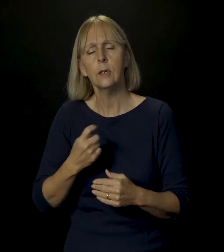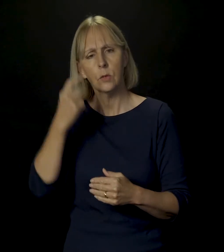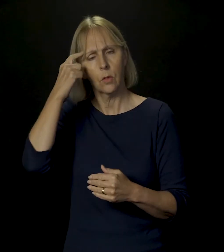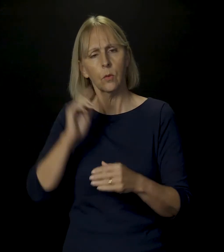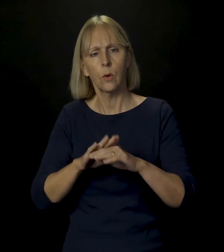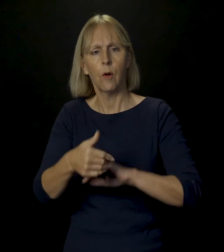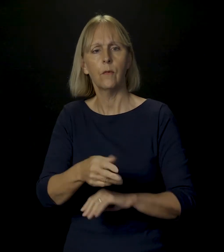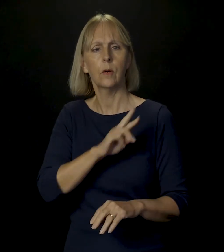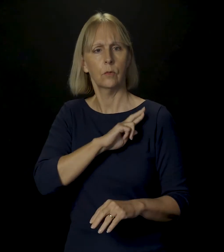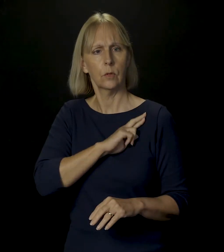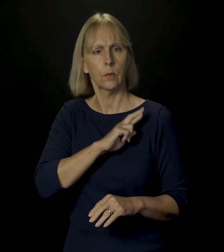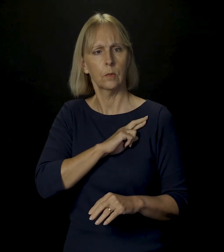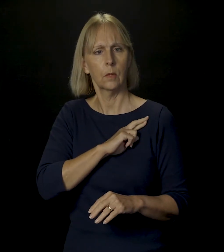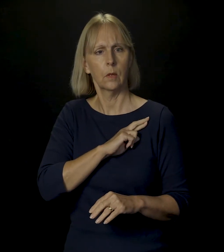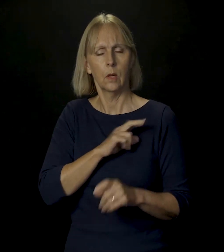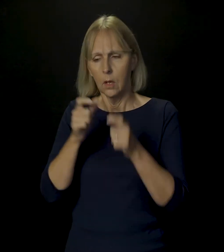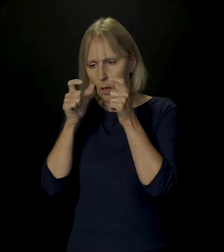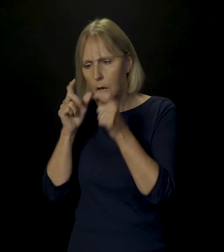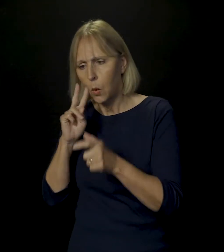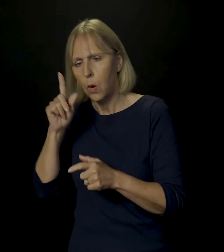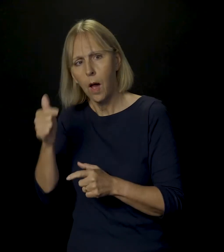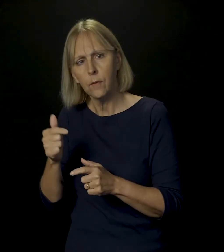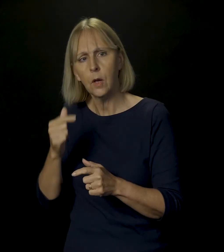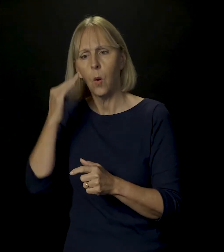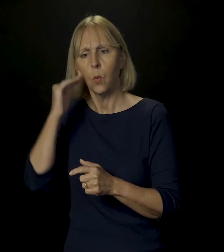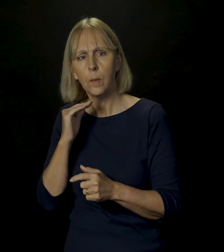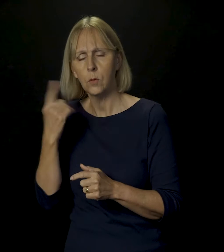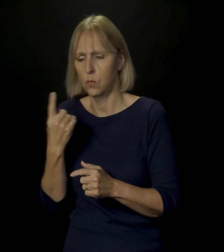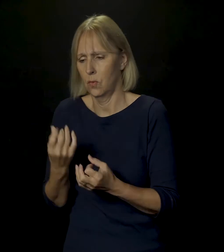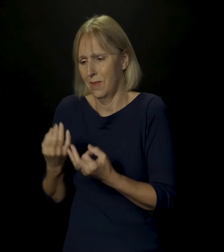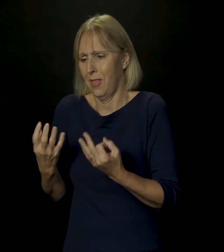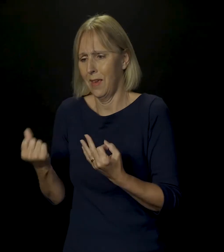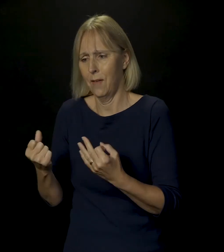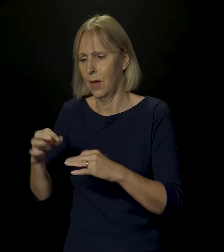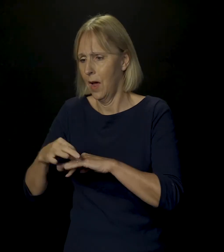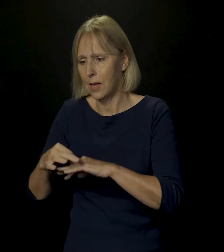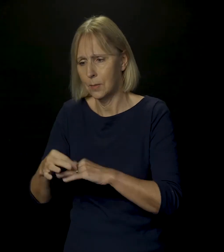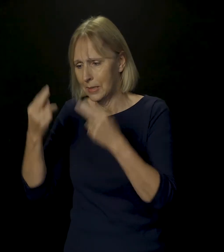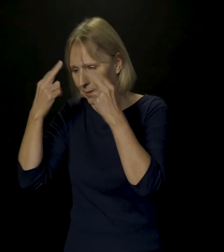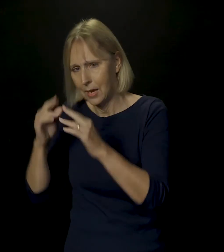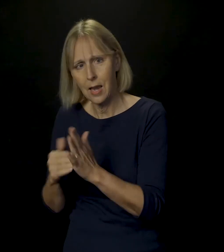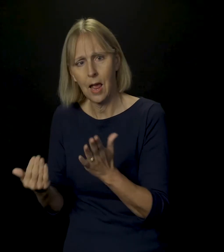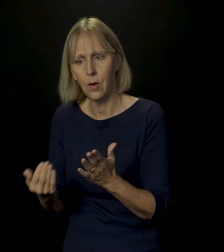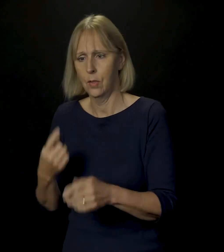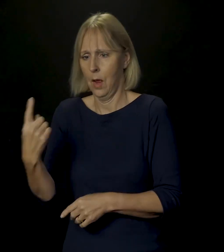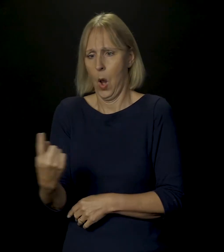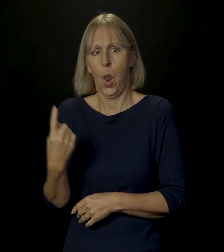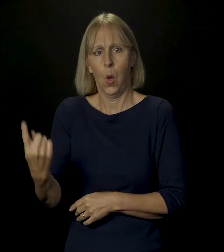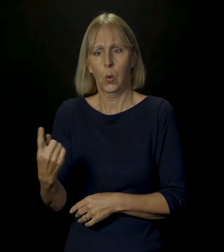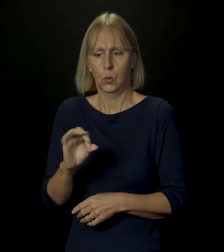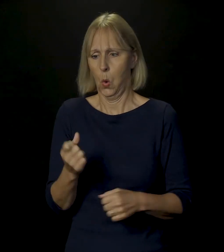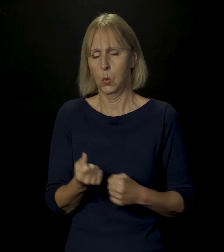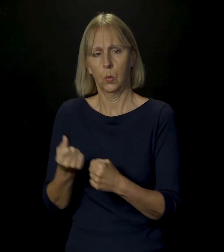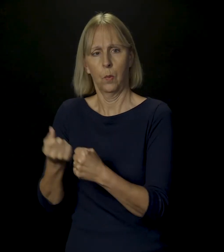It's important To remember That in these times Widows often Didn't have anything They were on their own They were unsupported So the church